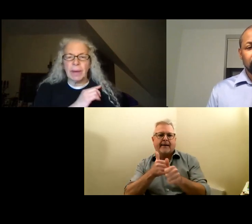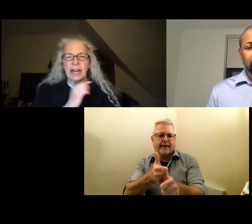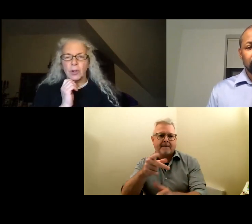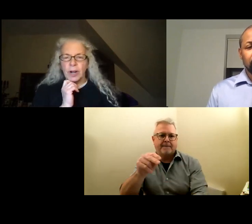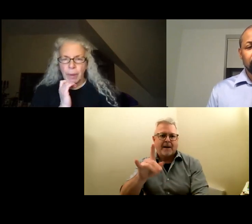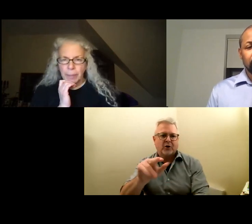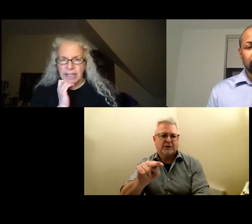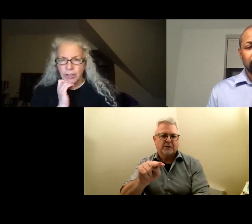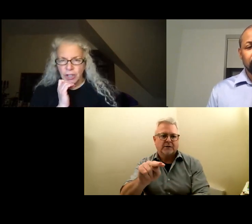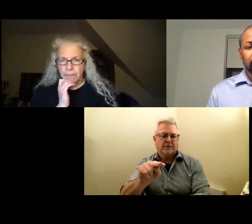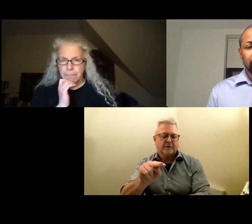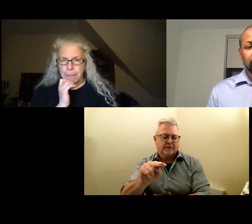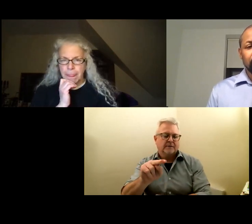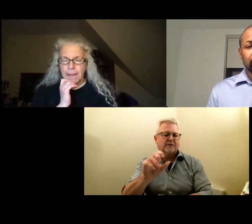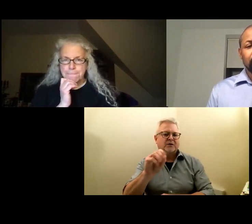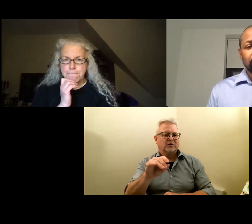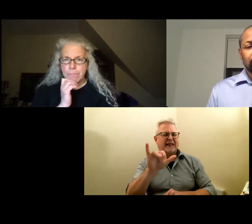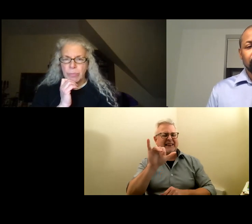though they might have a greater population.